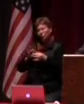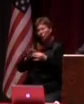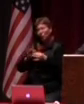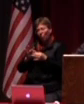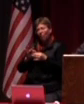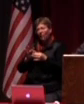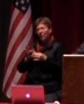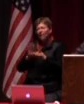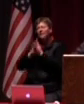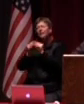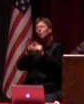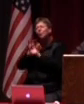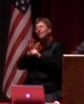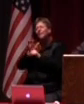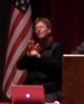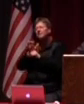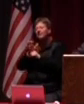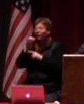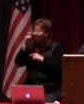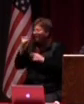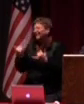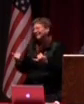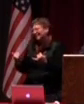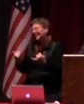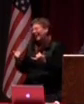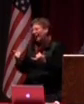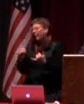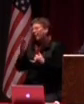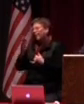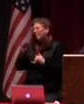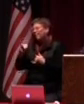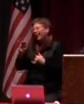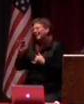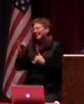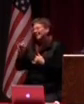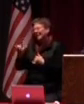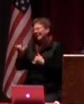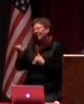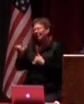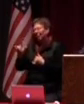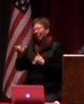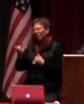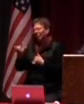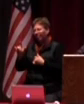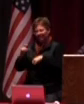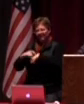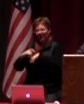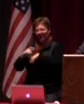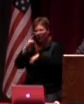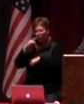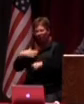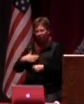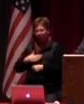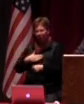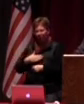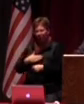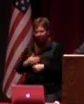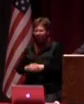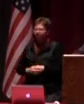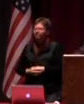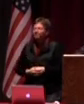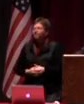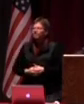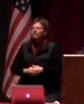series of Napoleon bicentennials, of which the arrival in St. Helena is probably the last, or maybe the penultimate, before the bicentennial of his